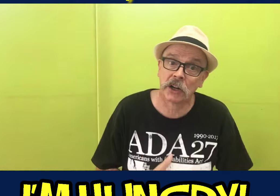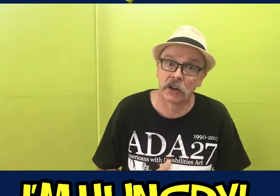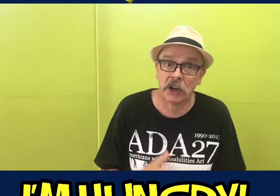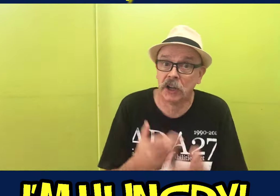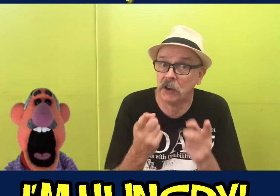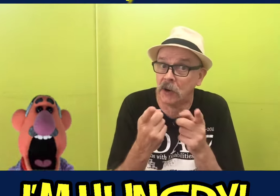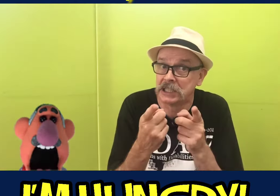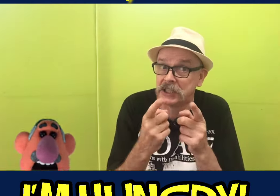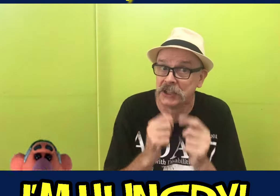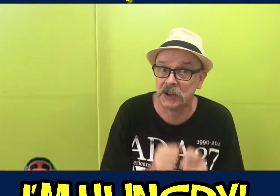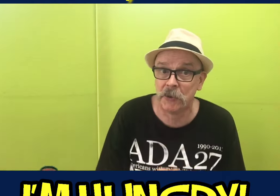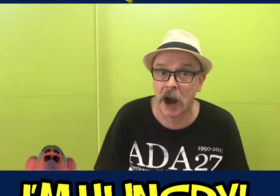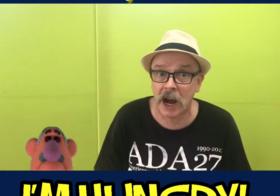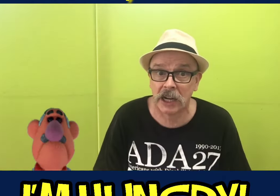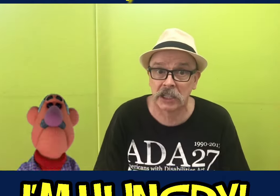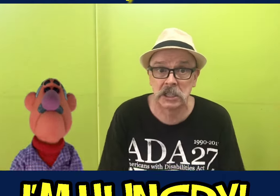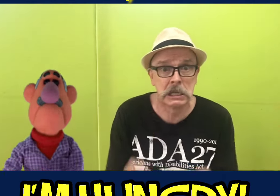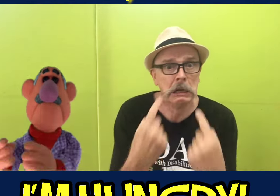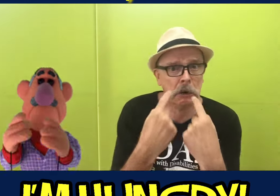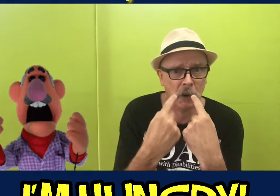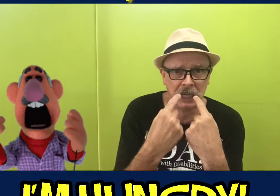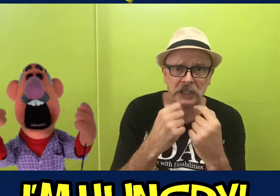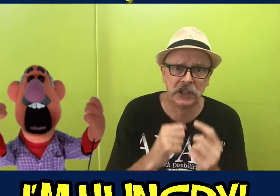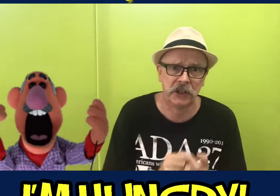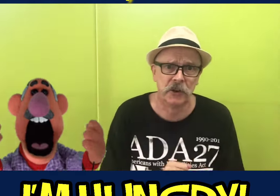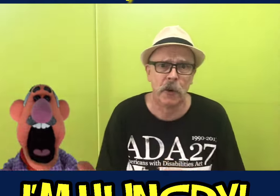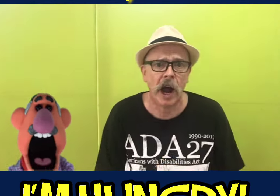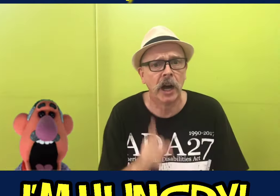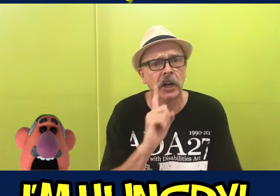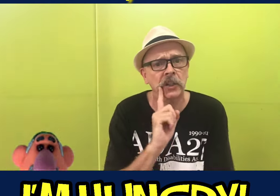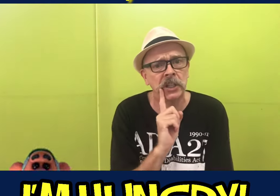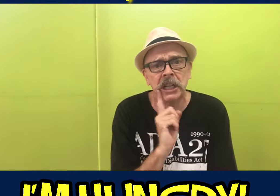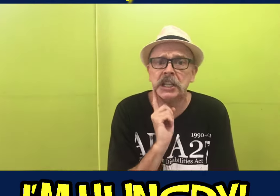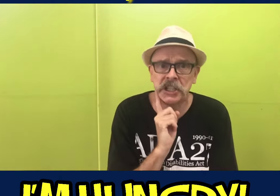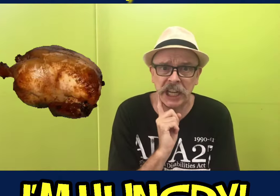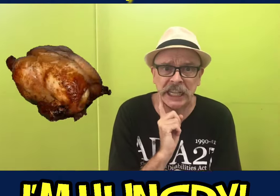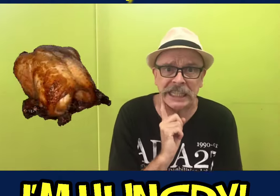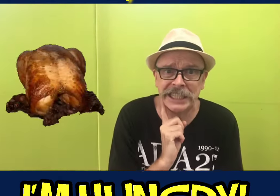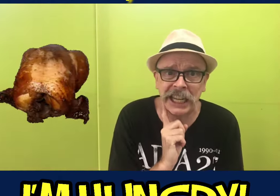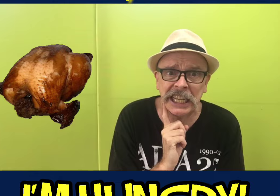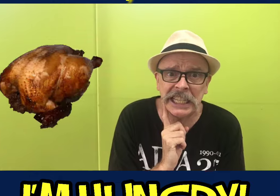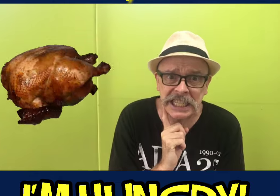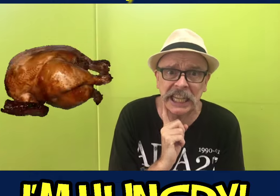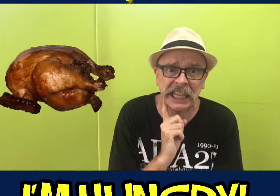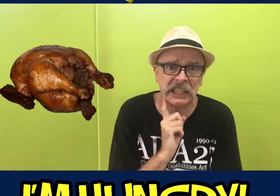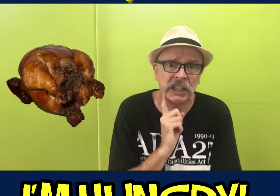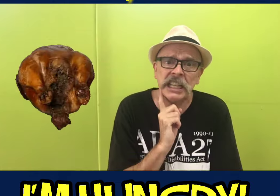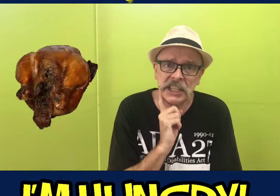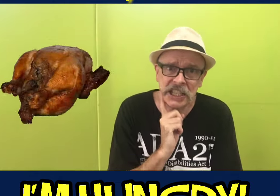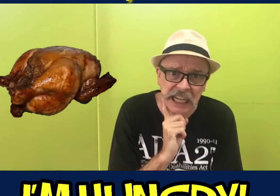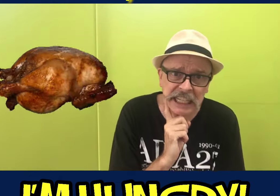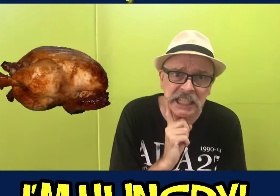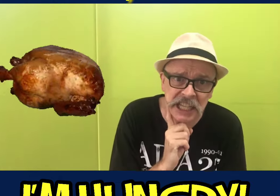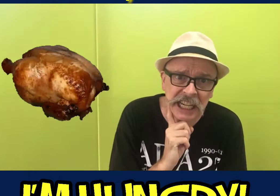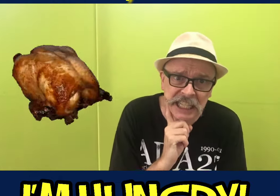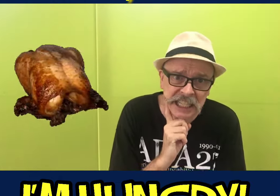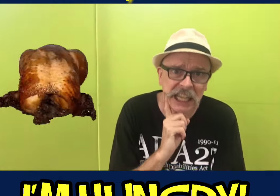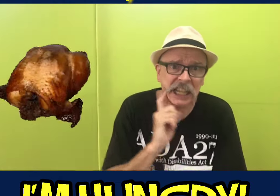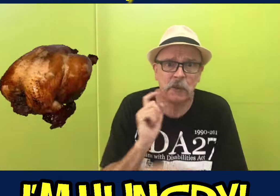I'm hungry. What do you want? What do you want? Chicken. Chicken. What